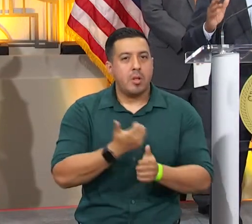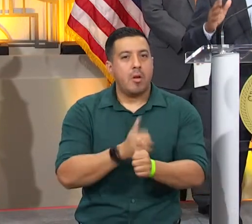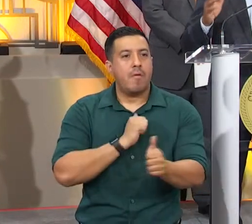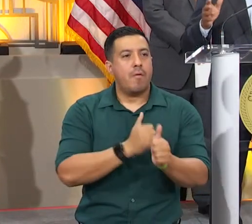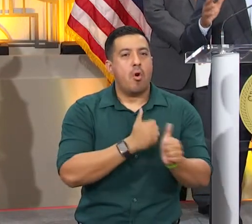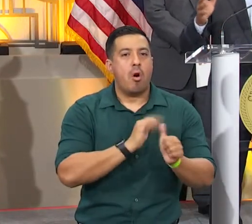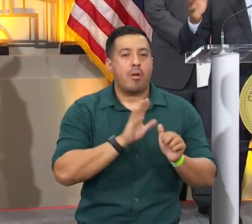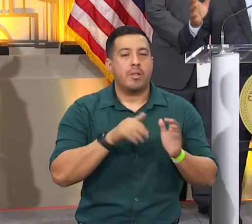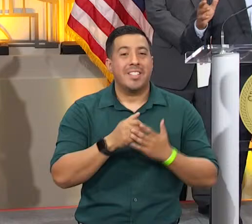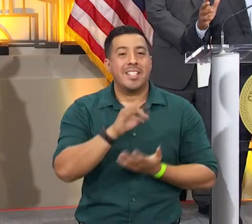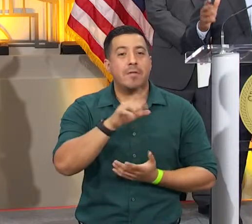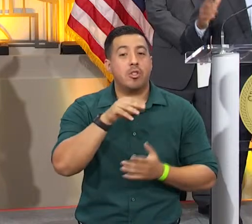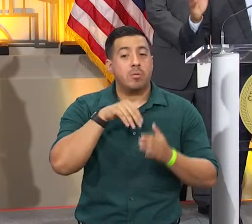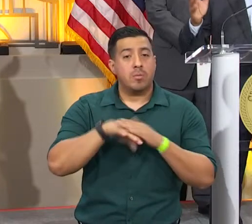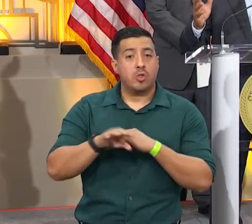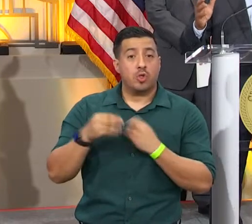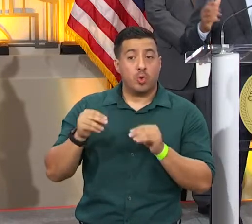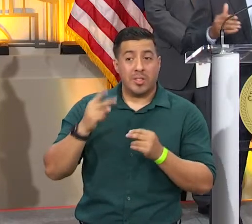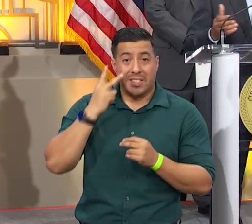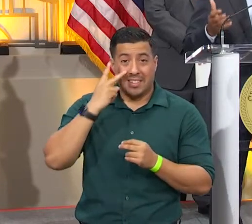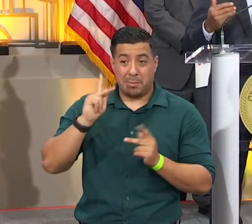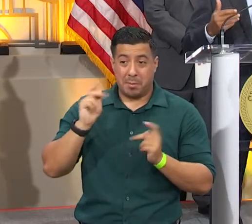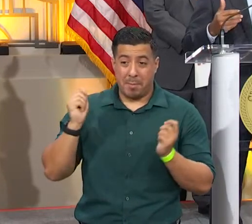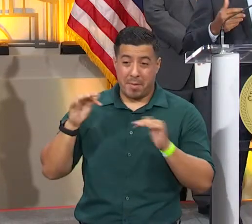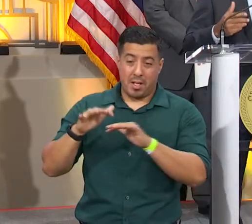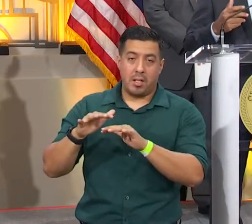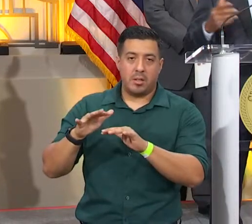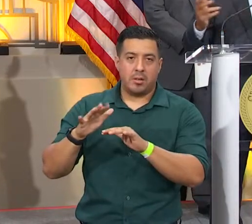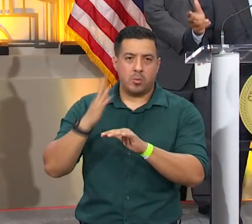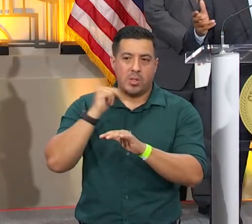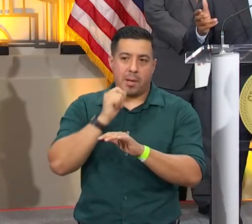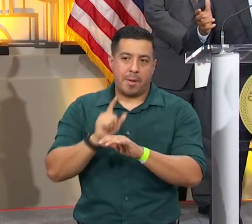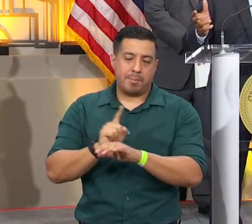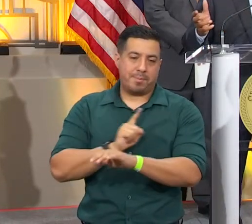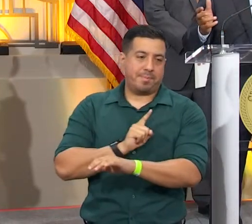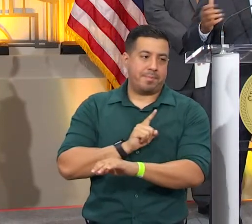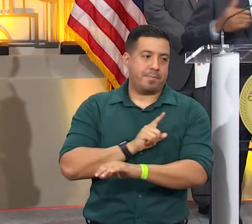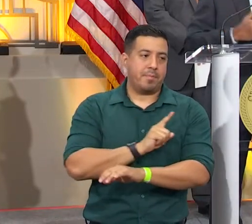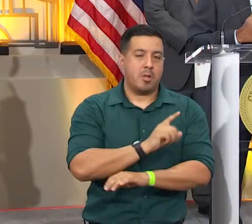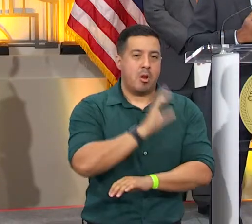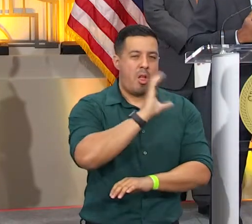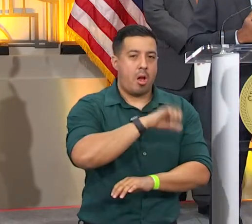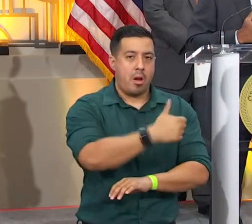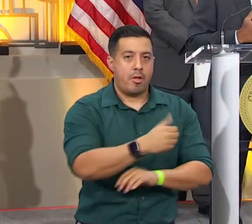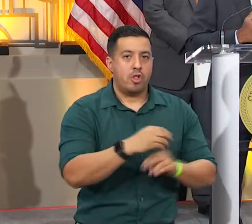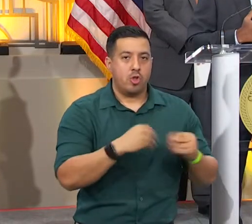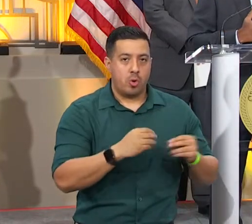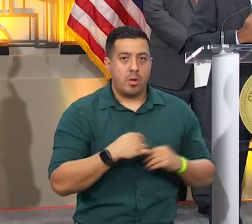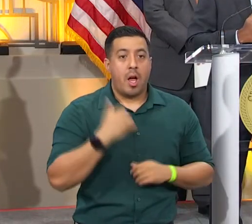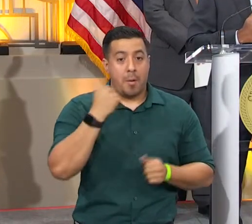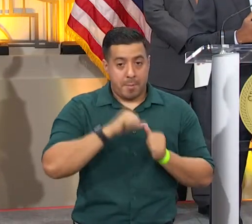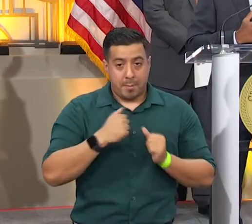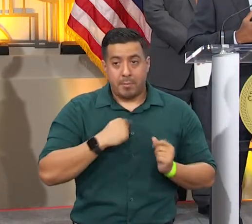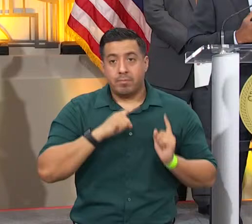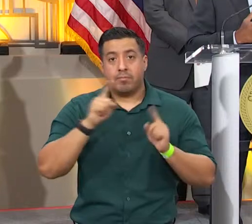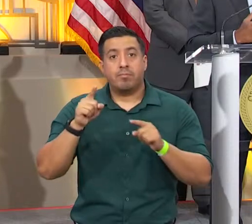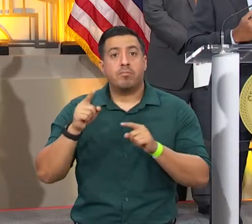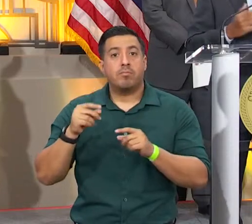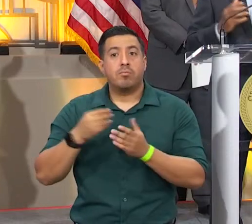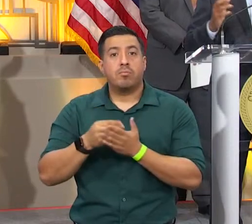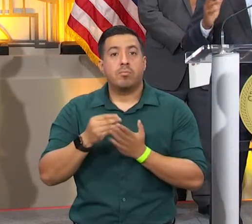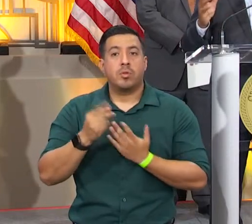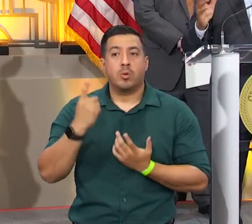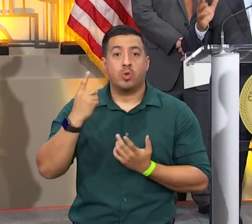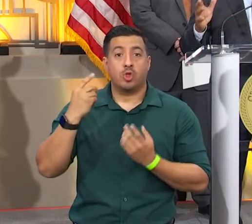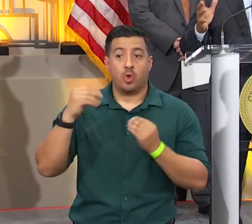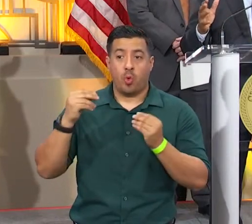the large, if you go into a store and it's crowded, just back up, find another store. I went out the other day, one of the stores was a